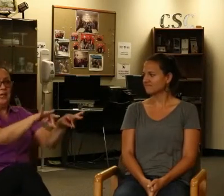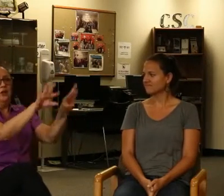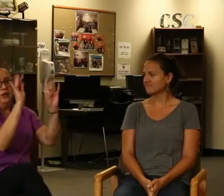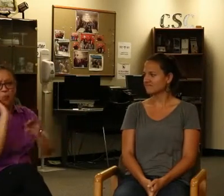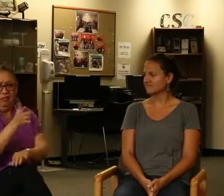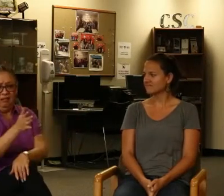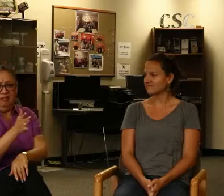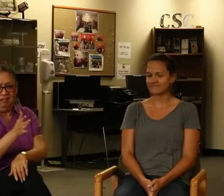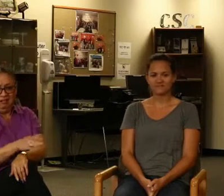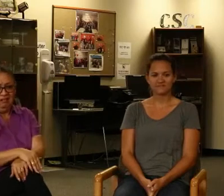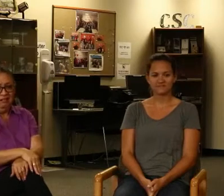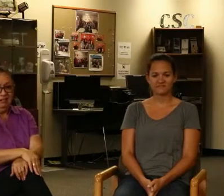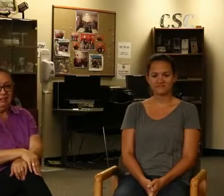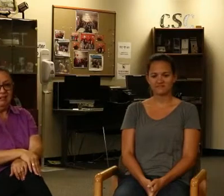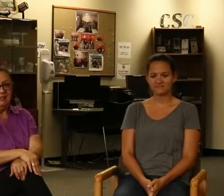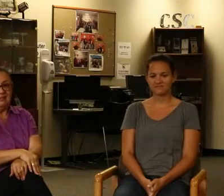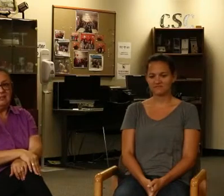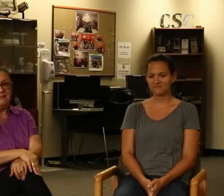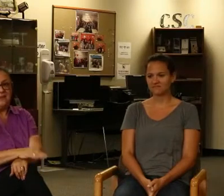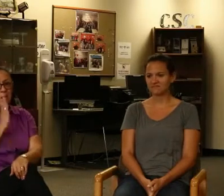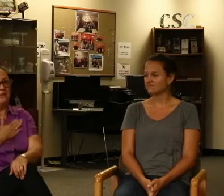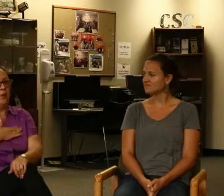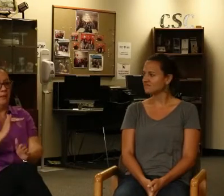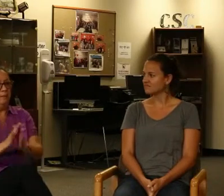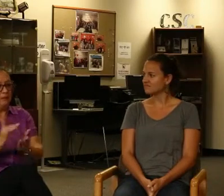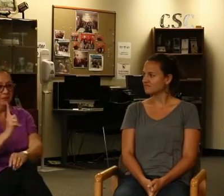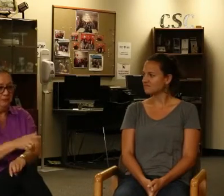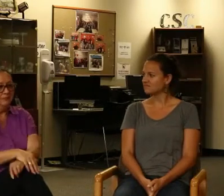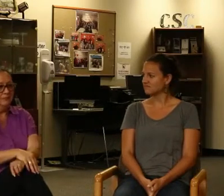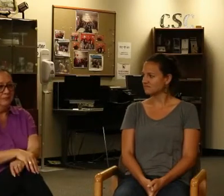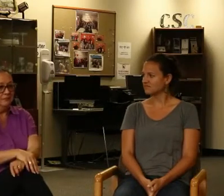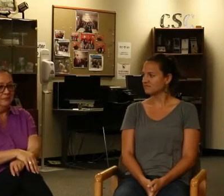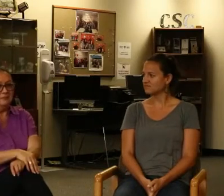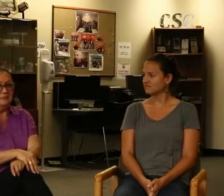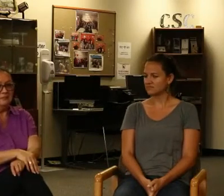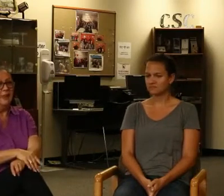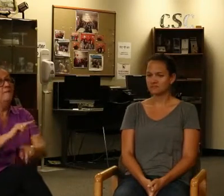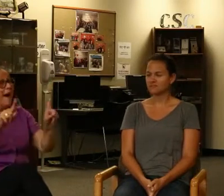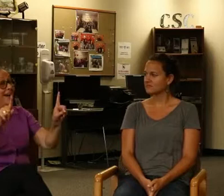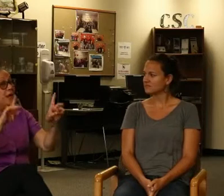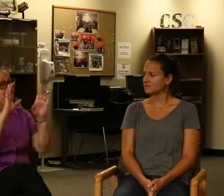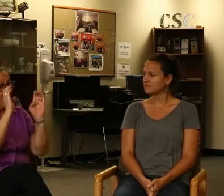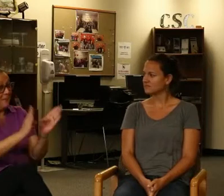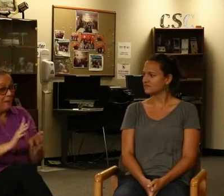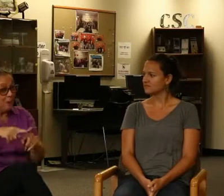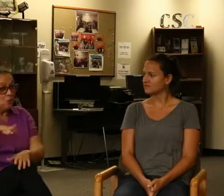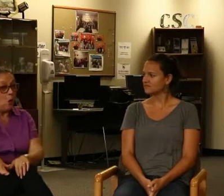book. Do that one for a couple weeks and then maybe go back to that original book. And they do really enjoy having the repetition. But